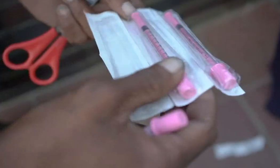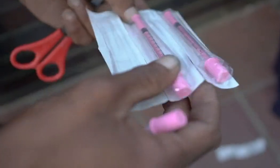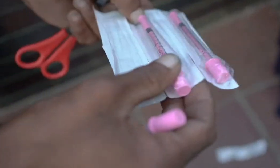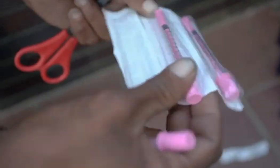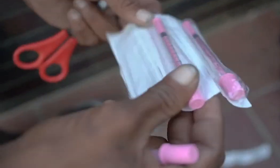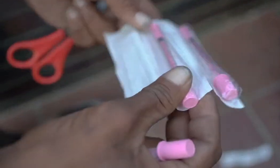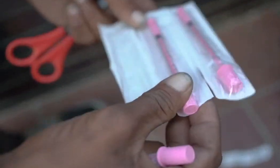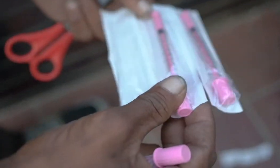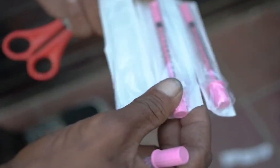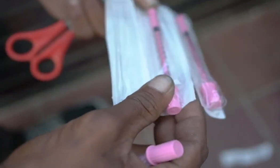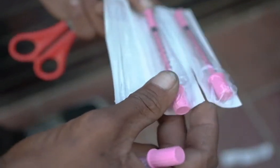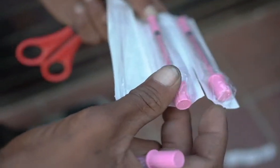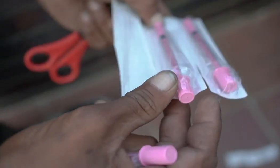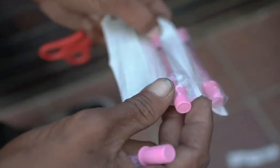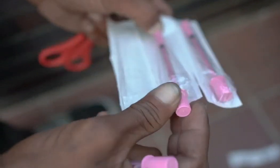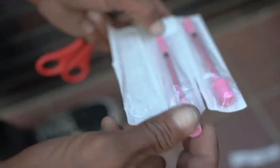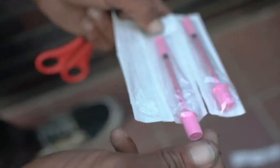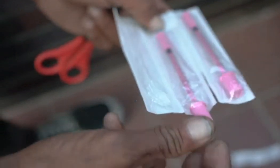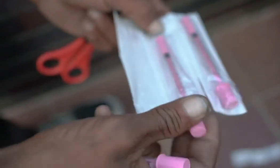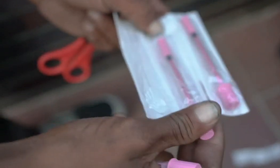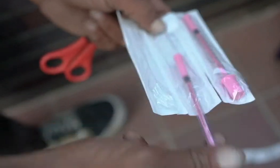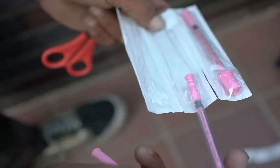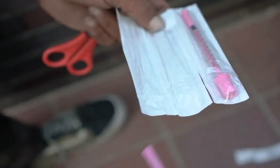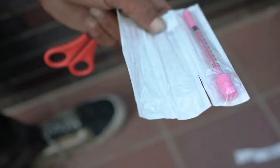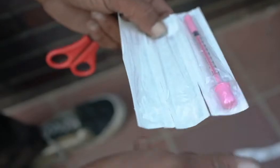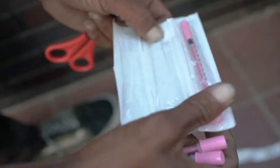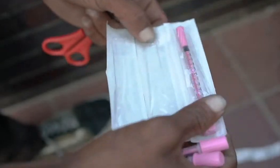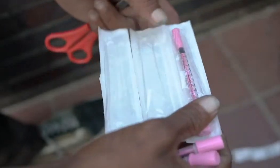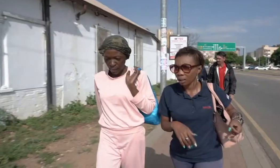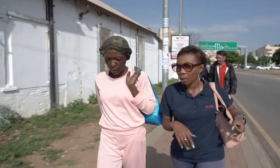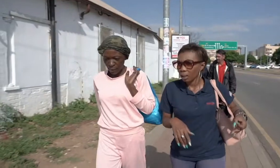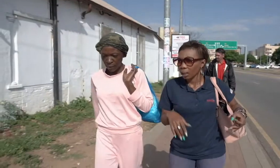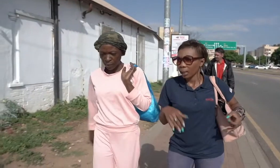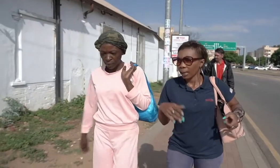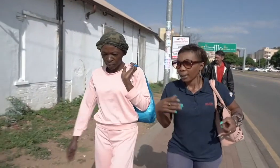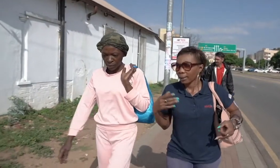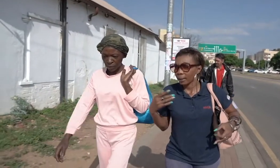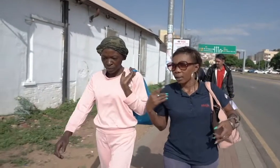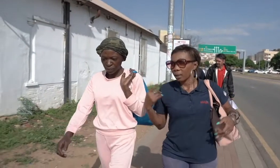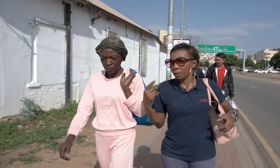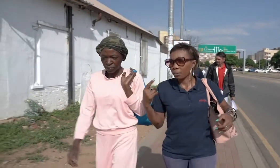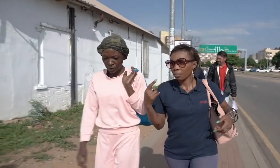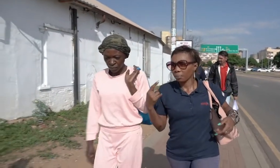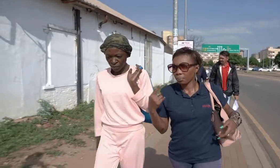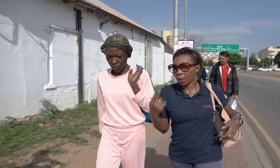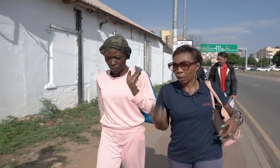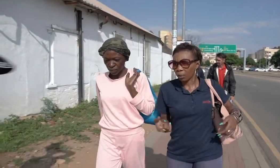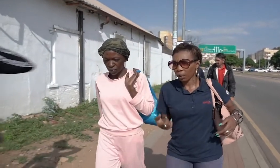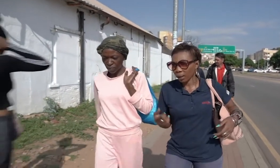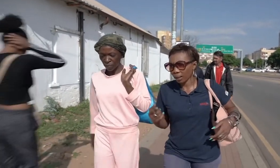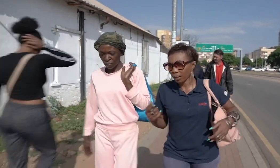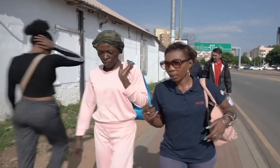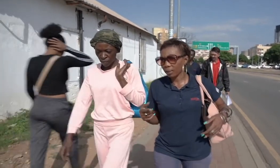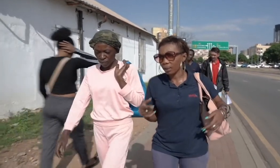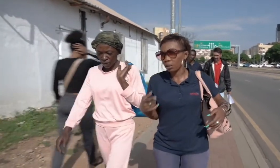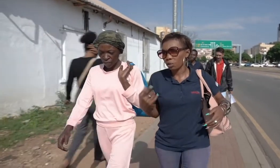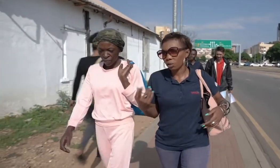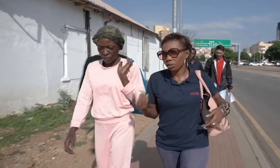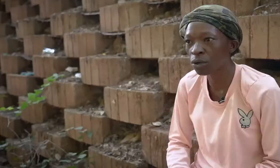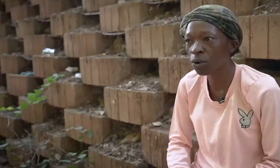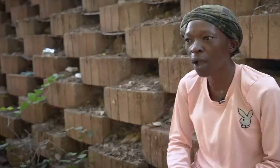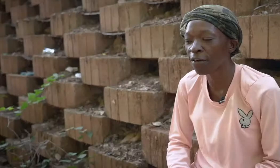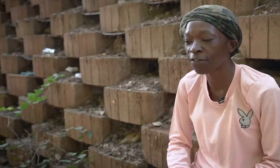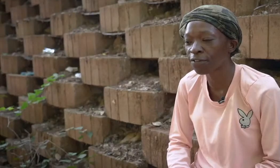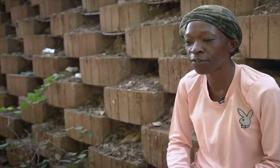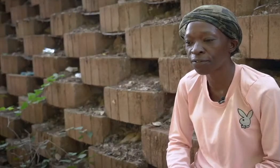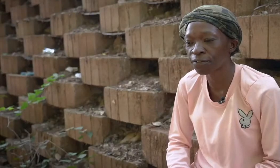to spread HIV and hepatitis. I would say my health is important. You